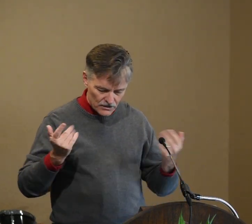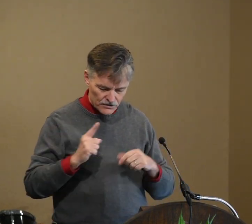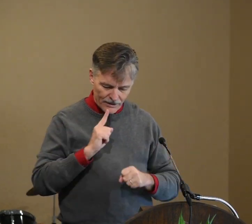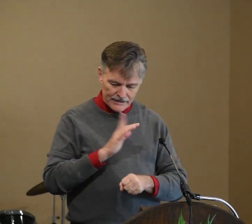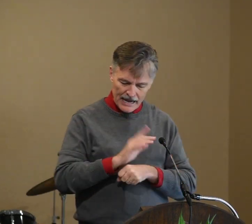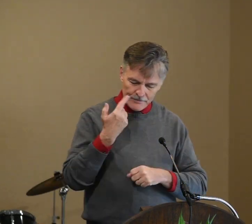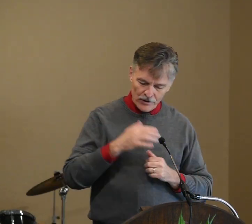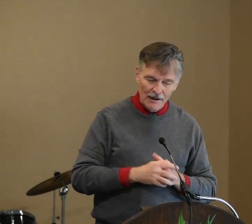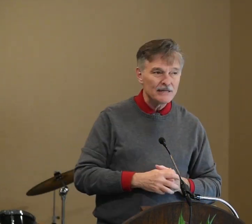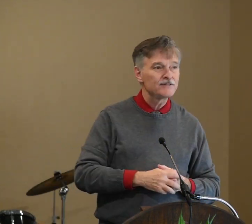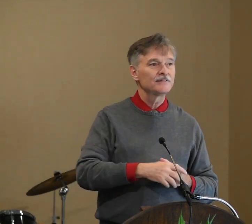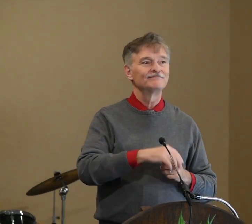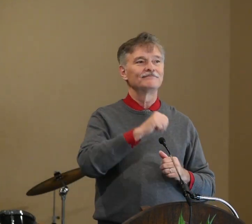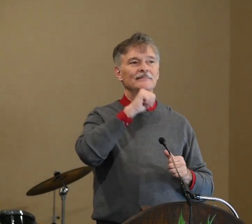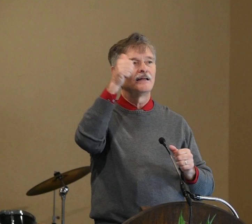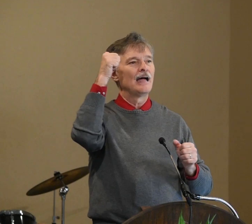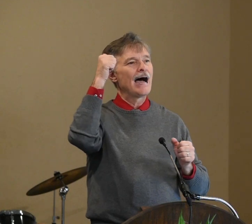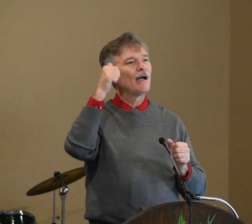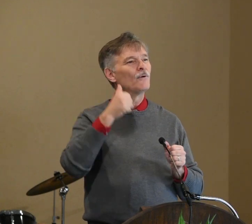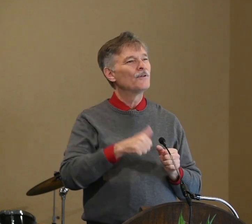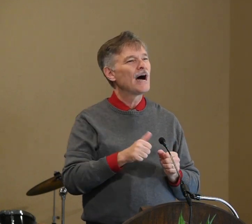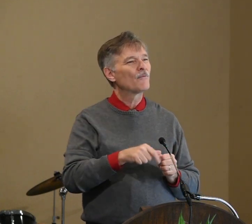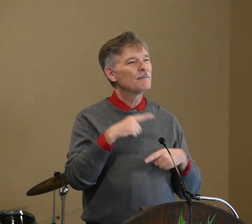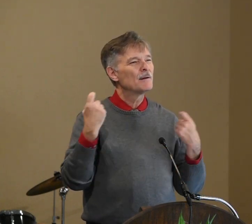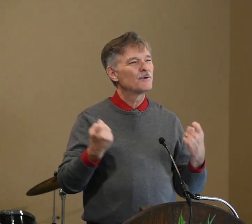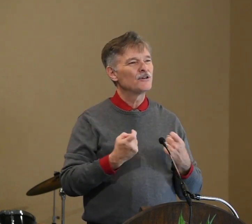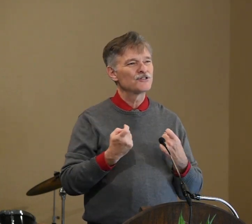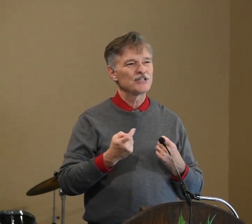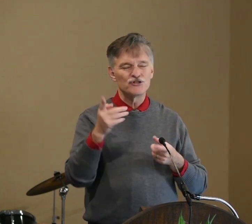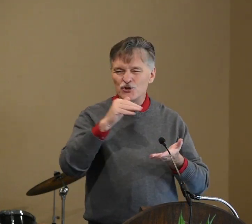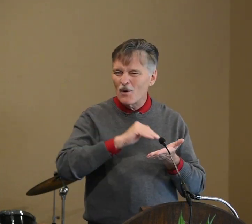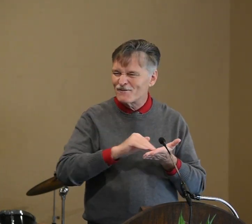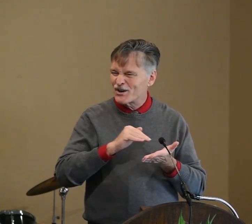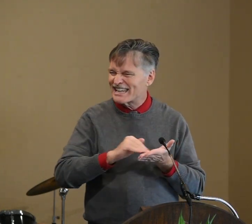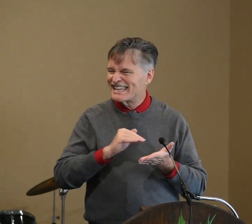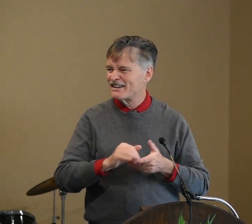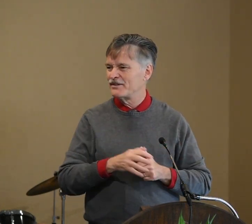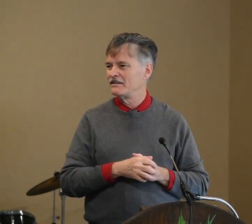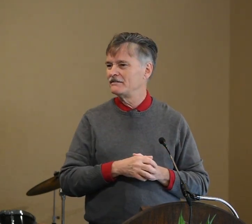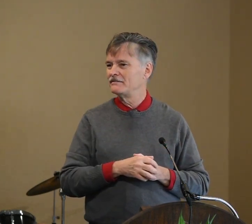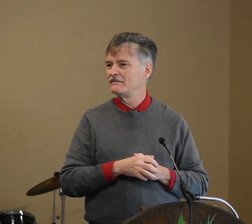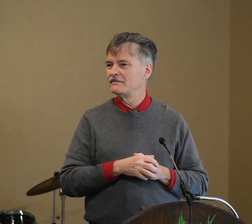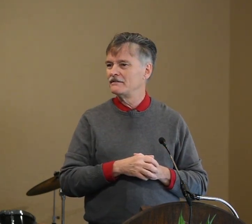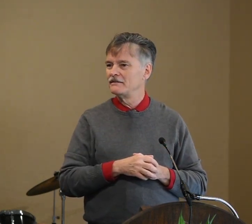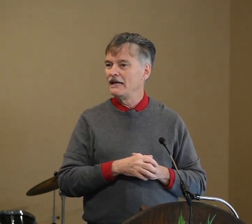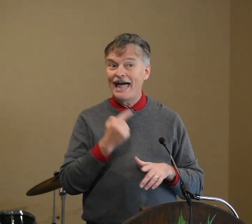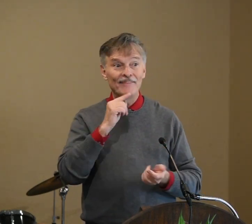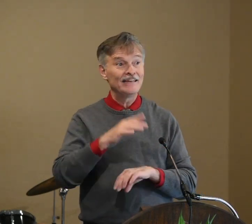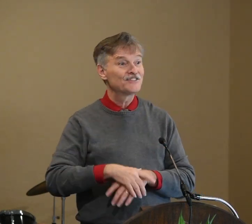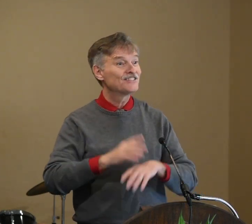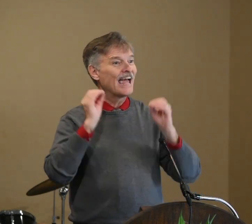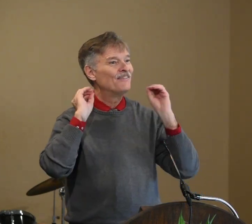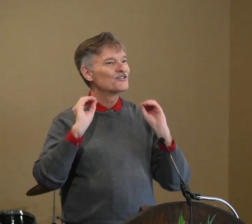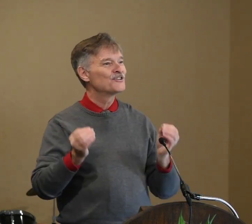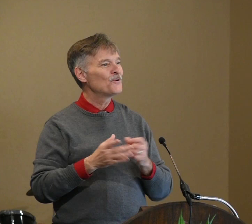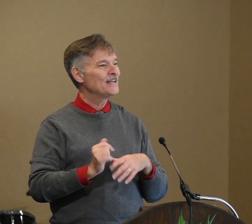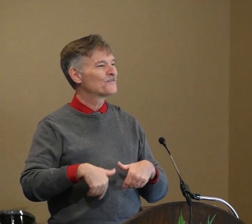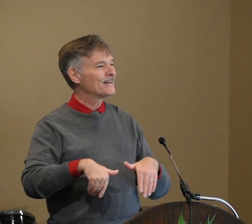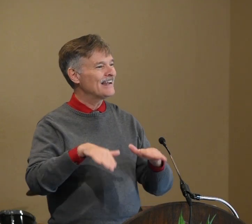So what did God promise? I will not remember your sins. You are forgiven. And then he says, and there's no need for any